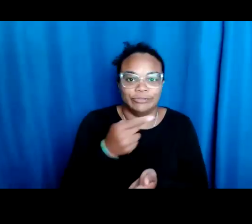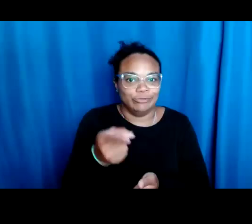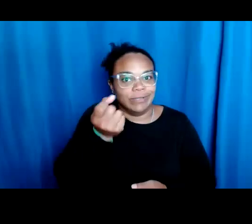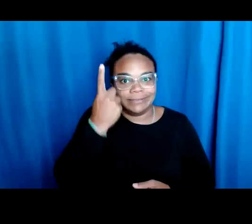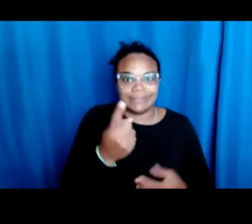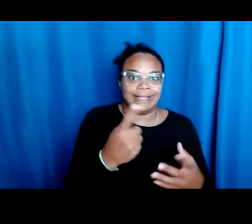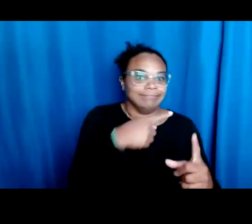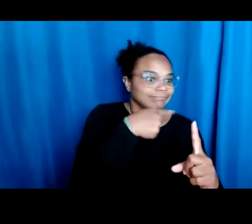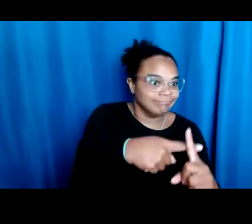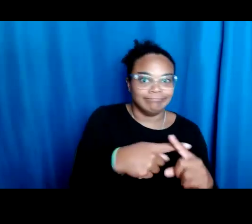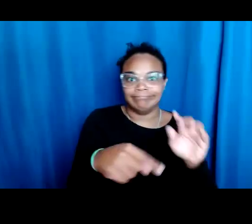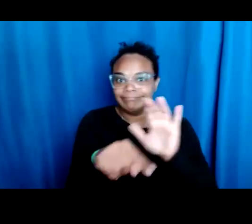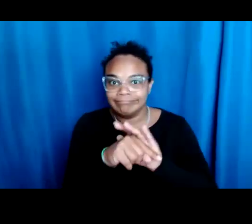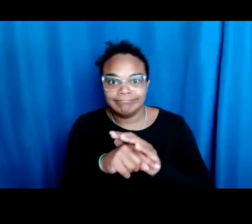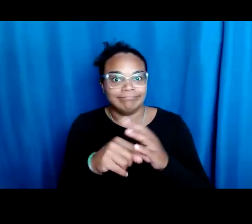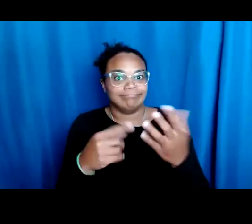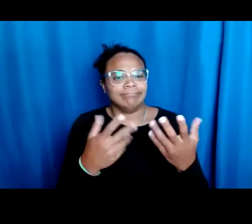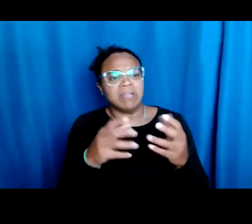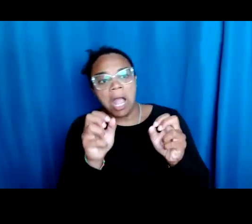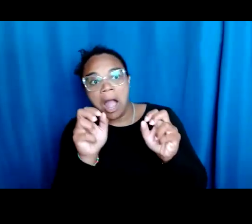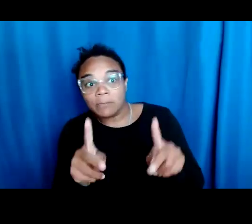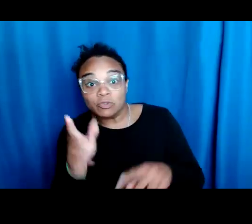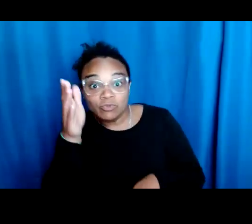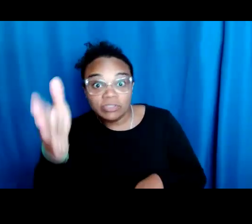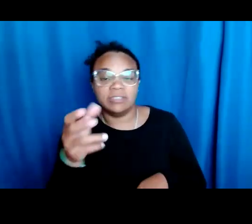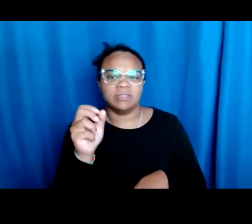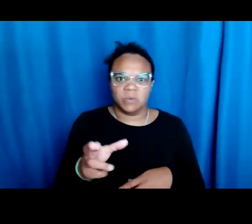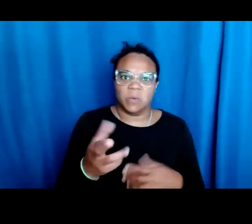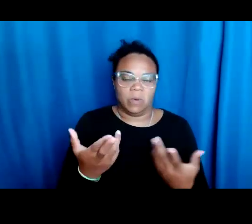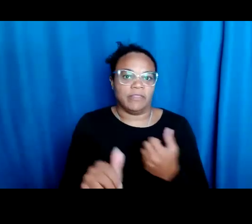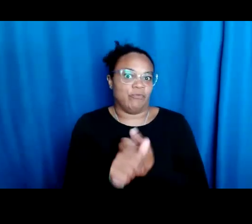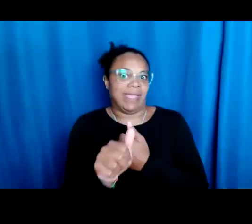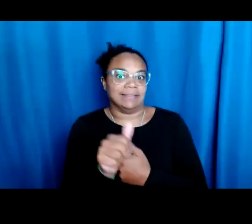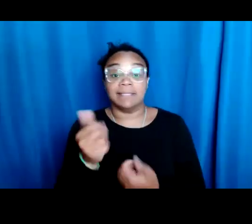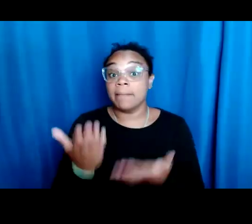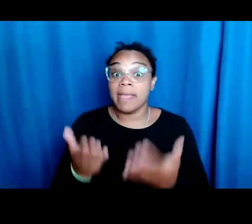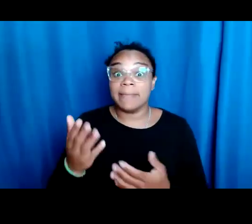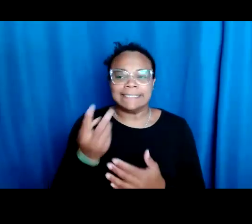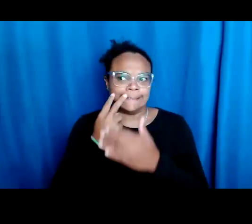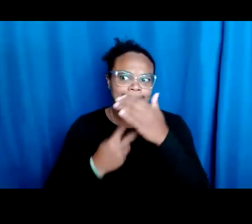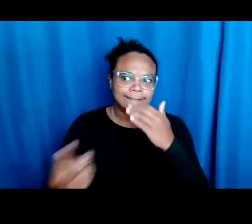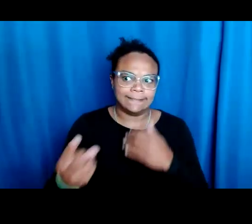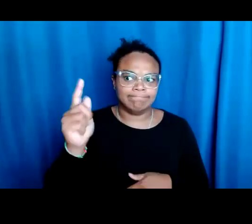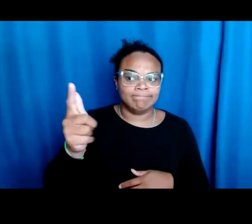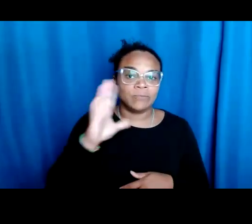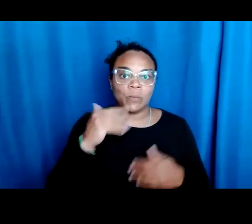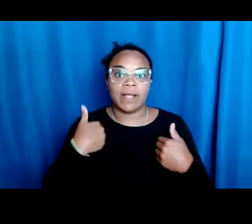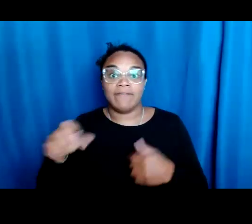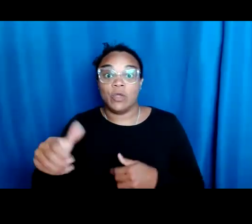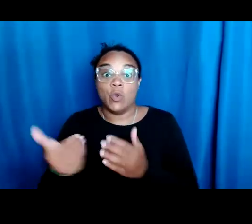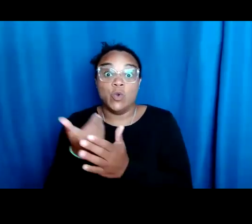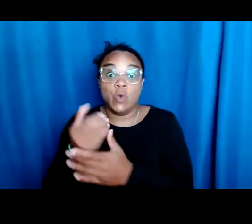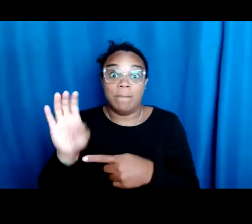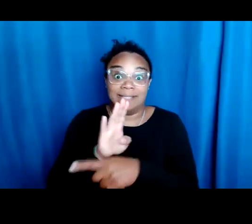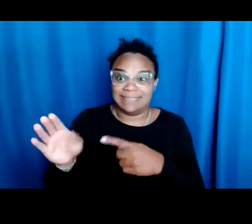exist. It could be new competition coming into the market. It could be online competition that's coming into the